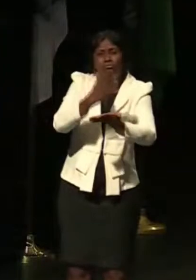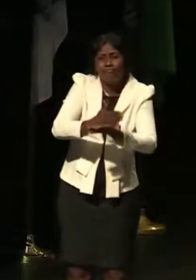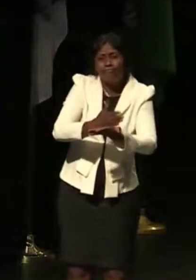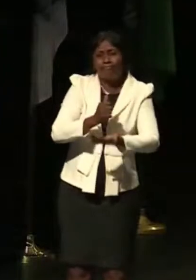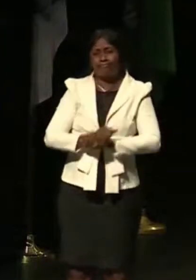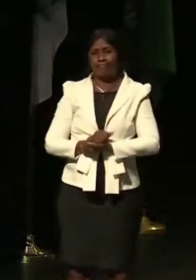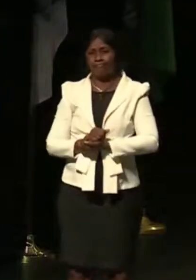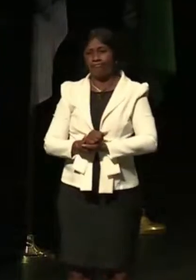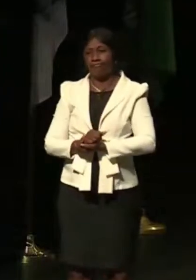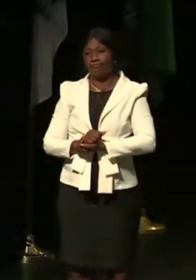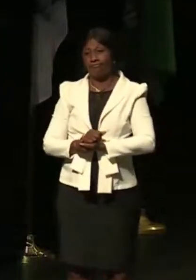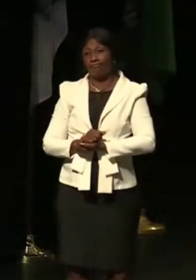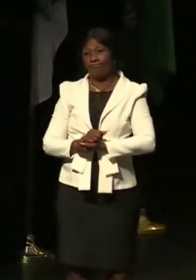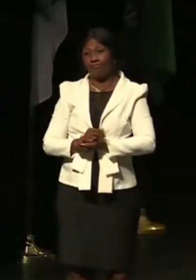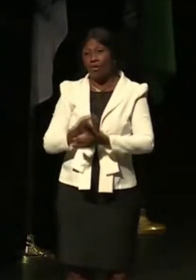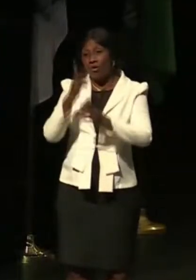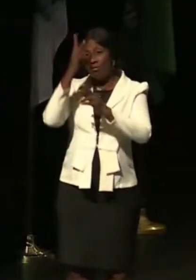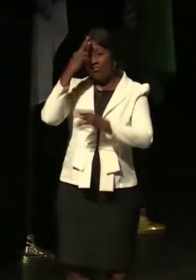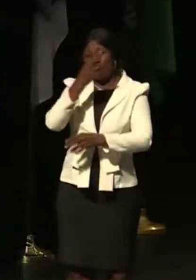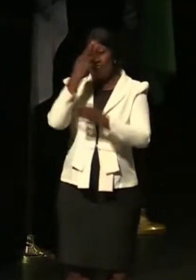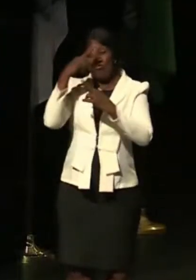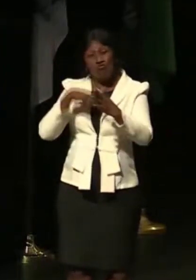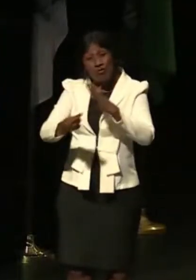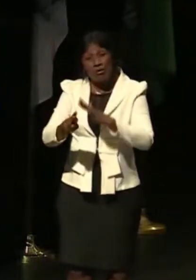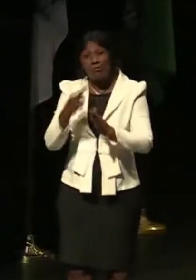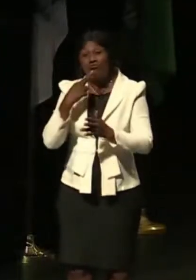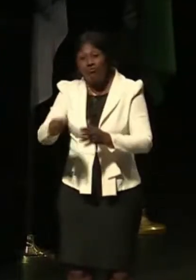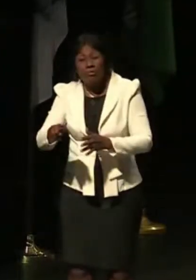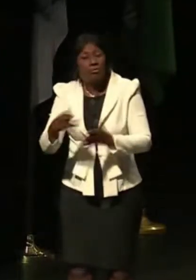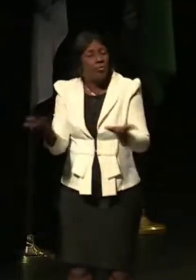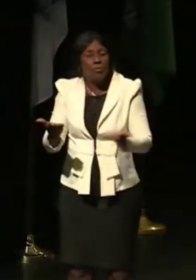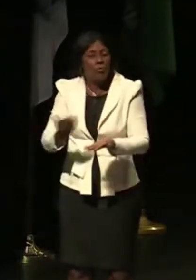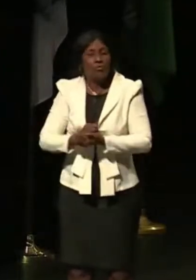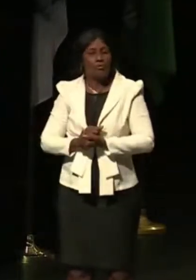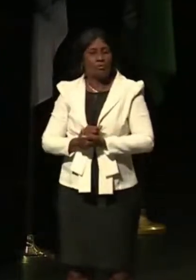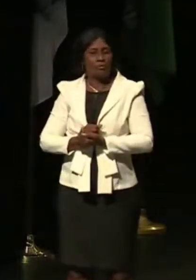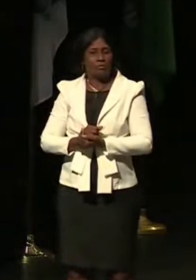Look in the scrap heap and find the parts to build a little engine.